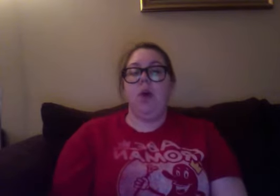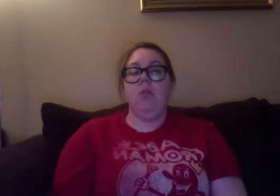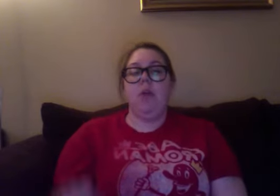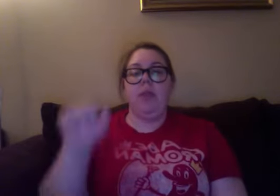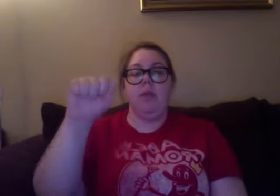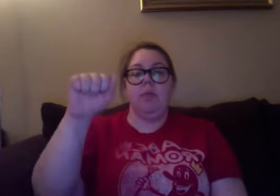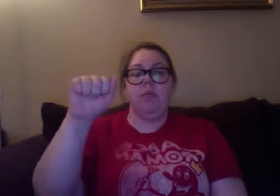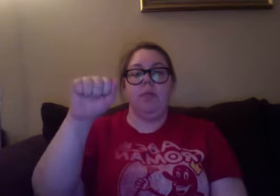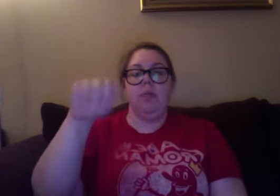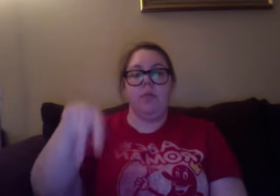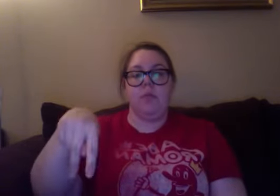Apartment?